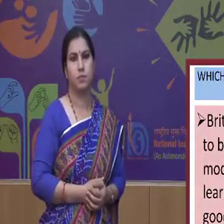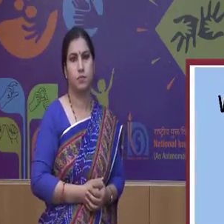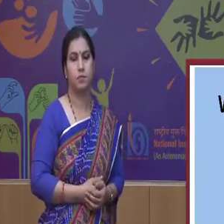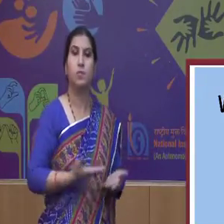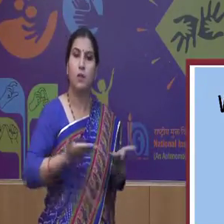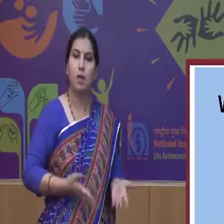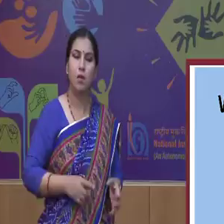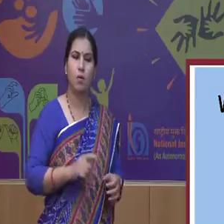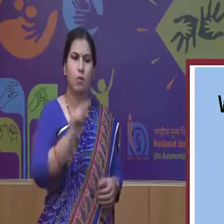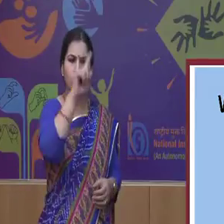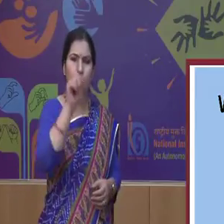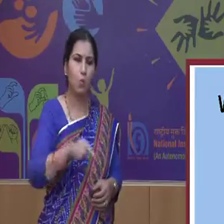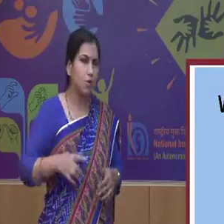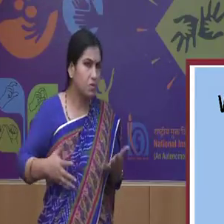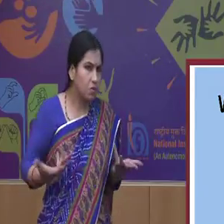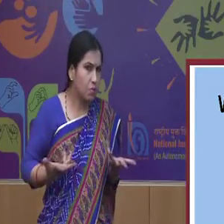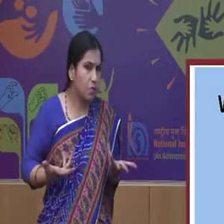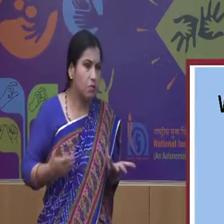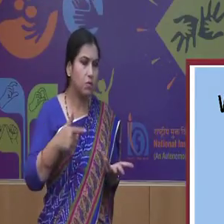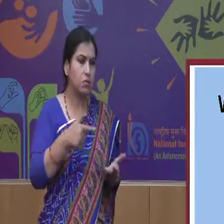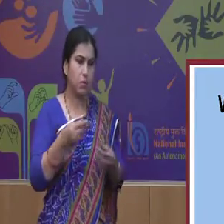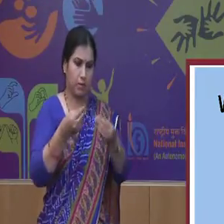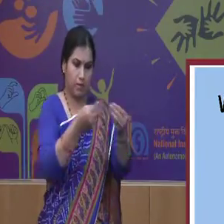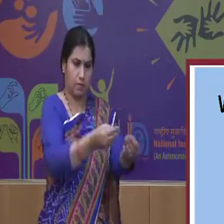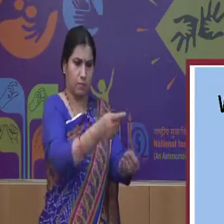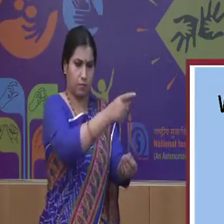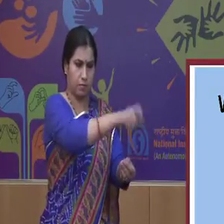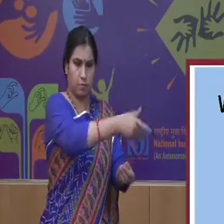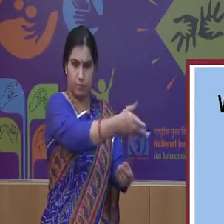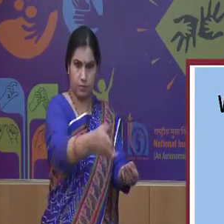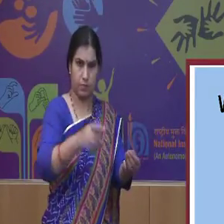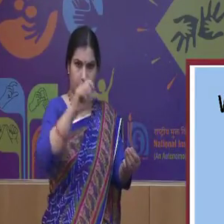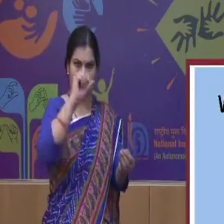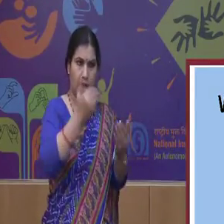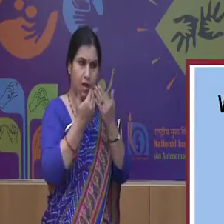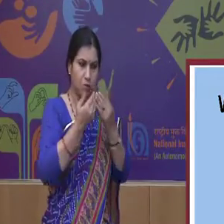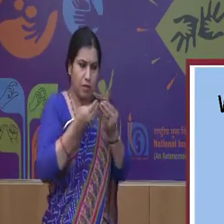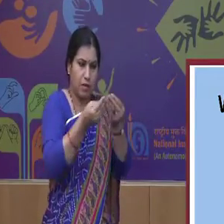Now the question was that what education should be given to Indians?